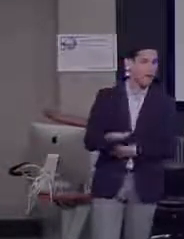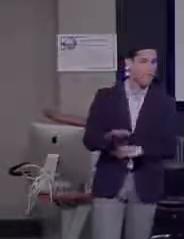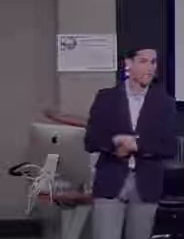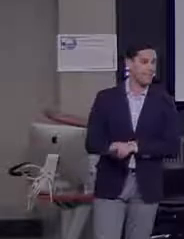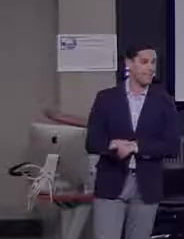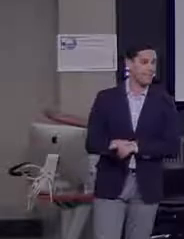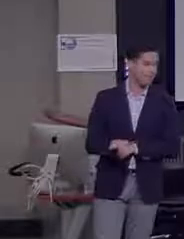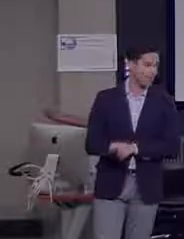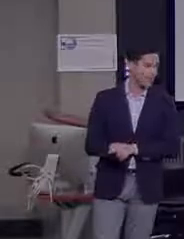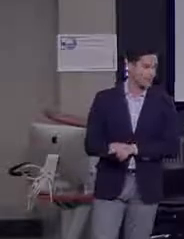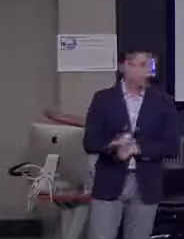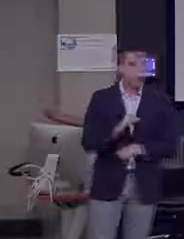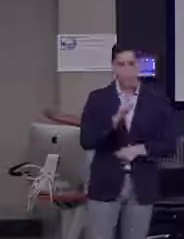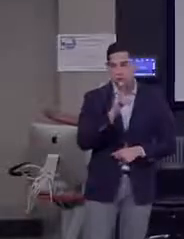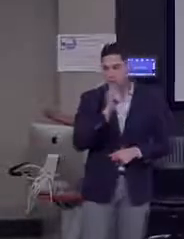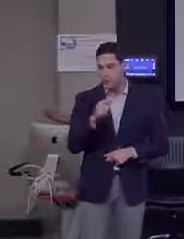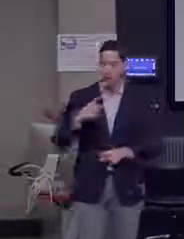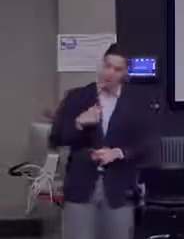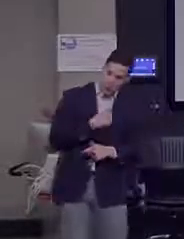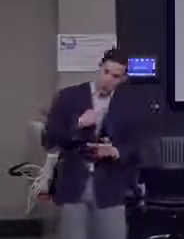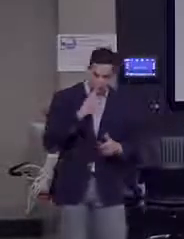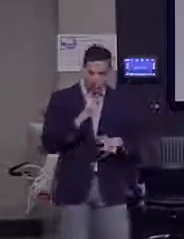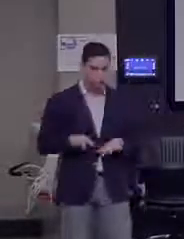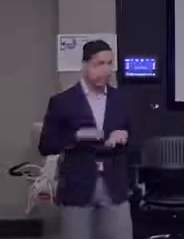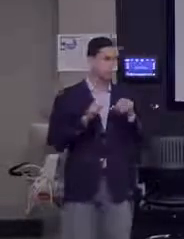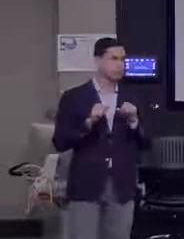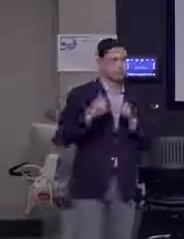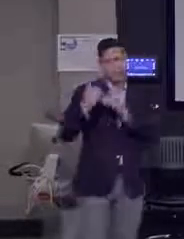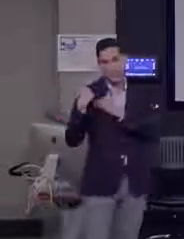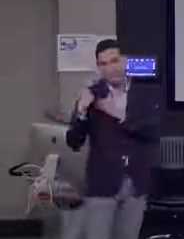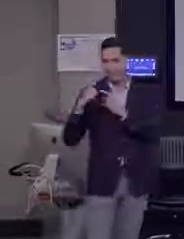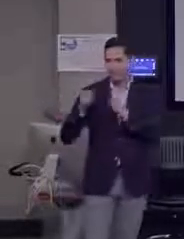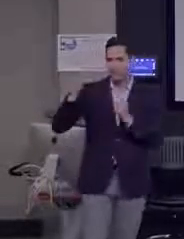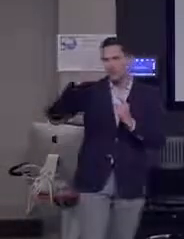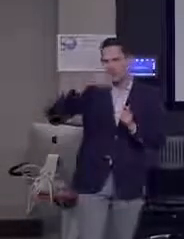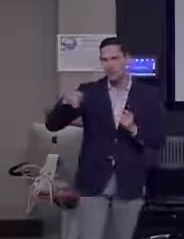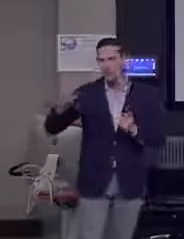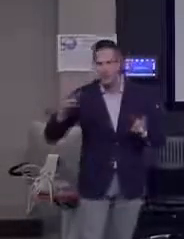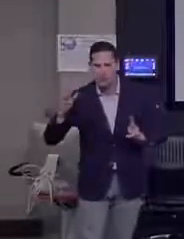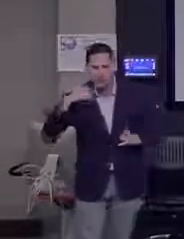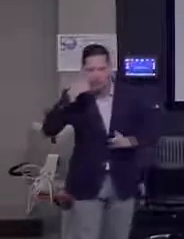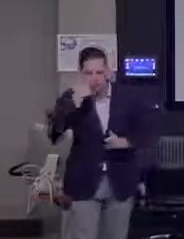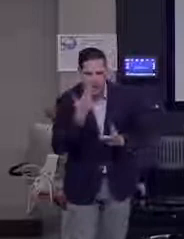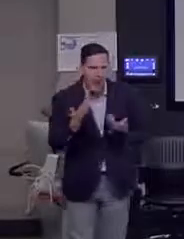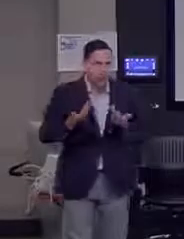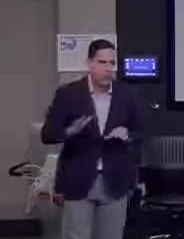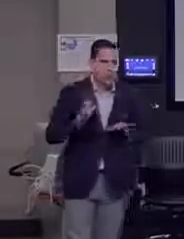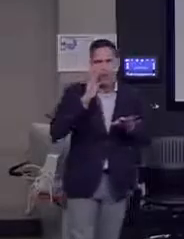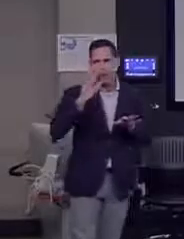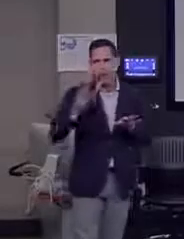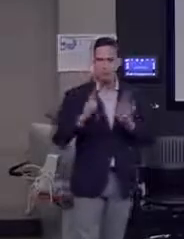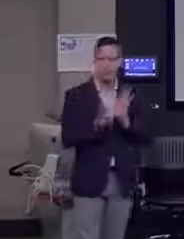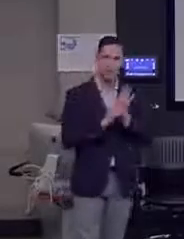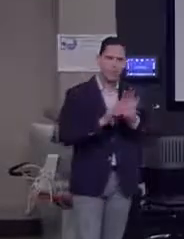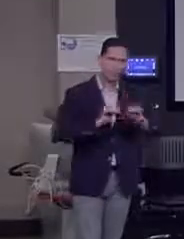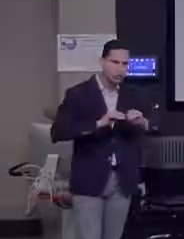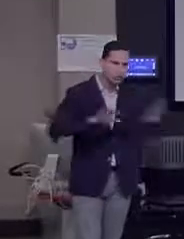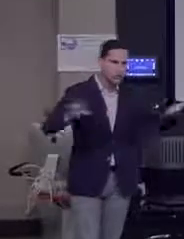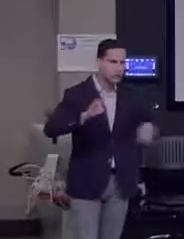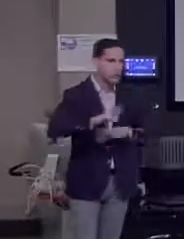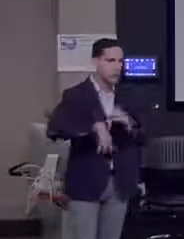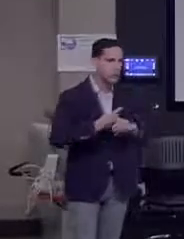ones who are doing this, but we know everybody else is super shy about it. Maybe nobody will send us anything. Was it